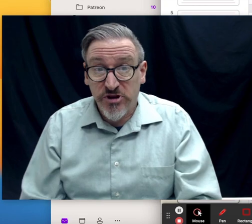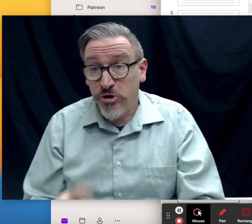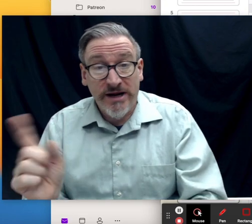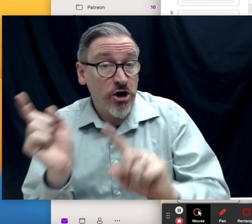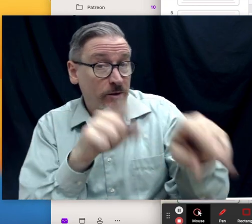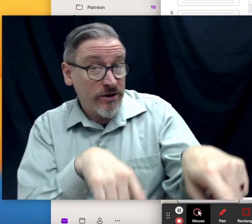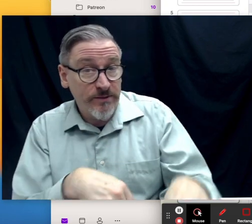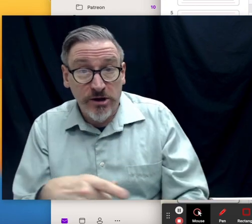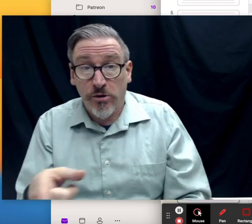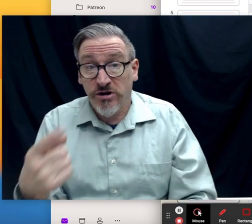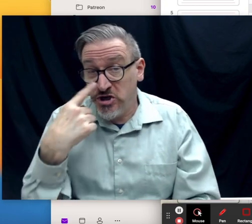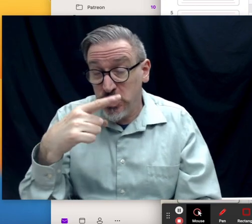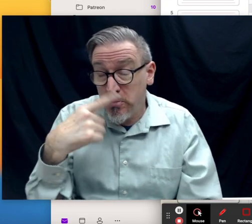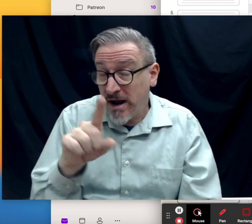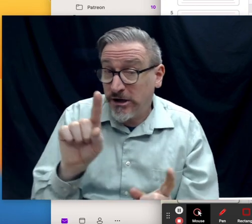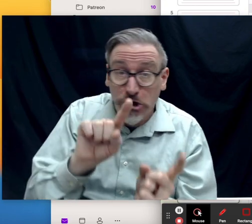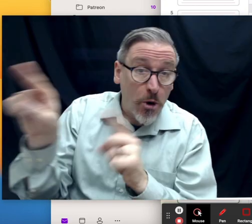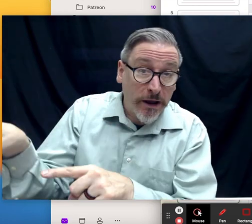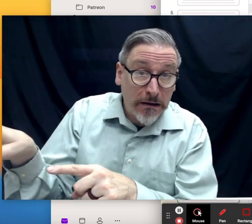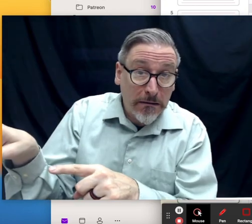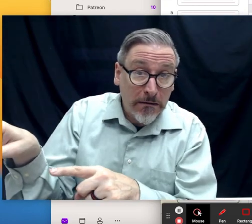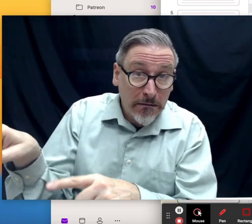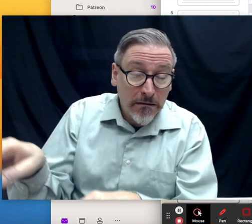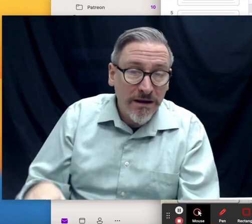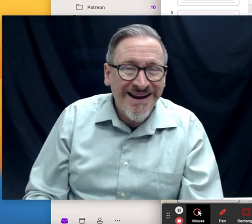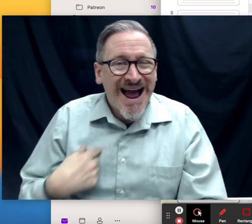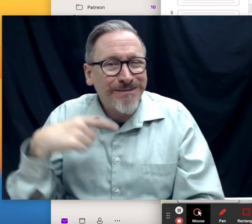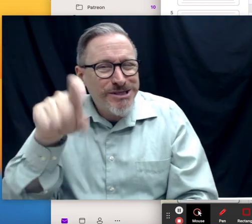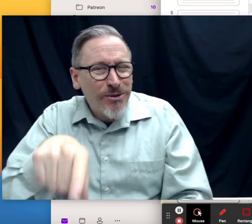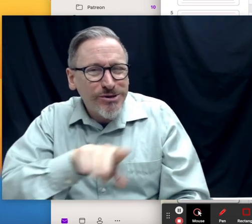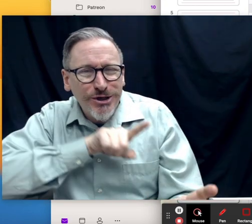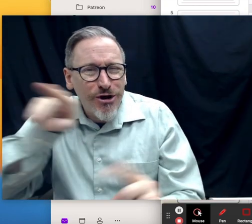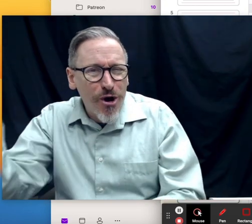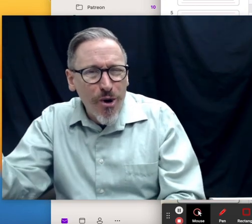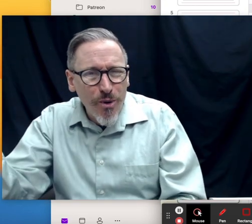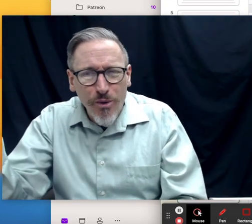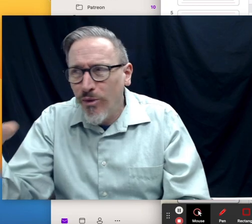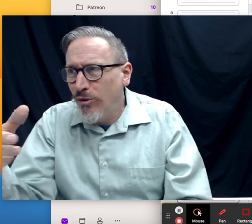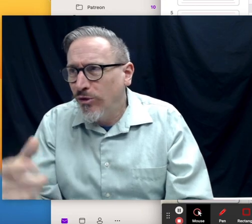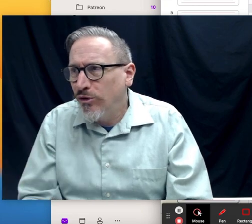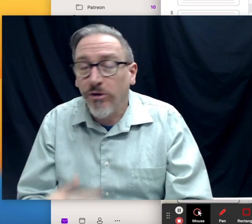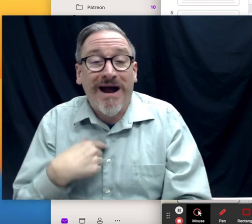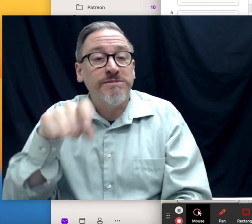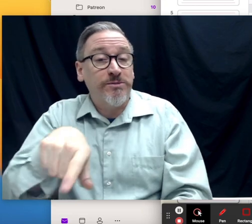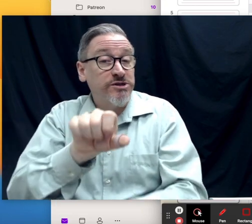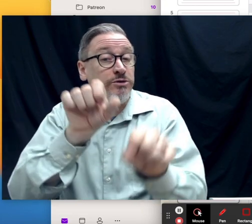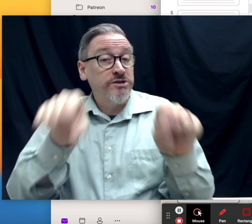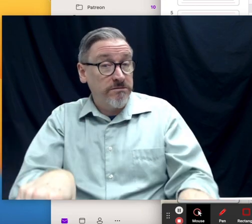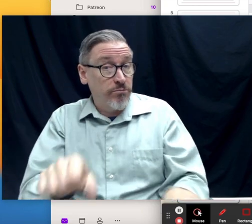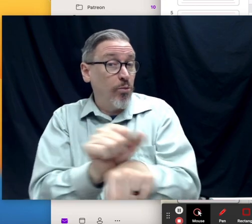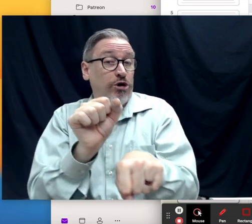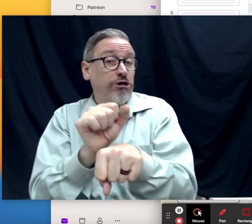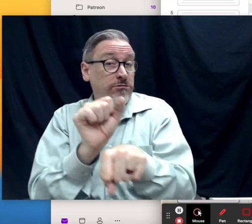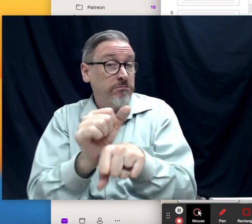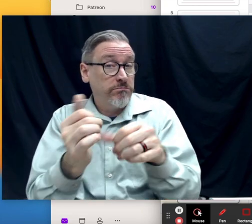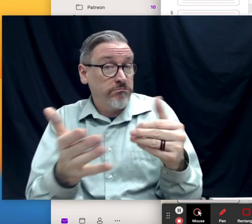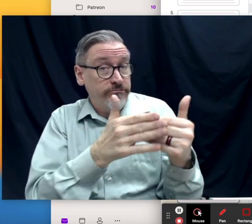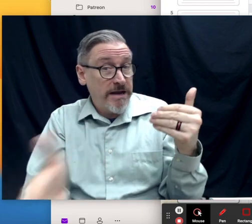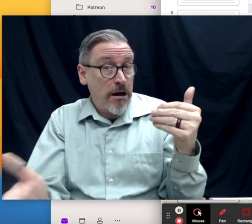Do you mind going with me, or do you mind going? I'm supposed to go, or I'm supposed to